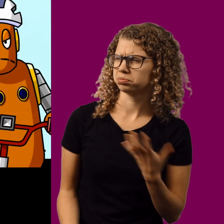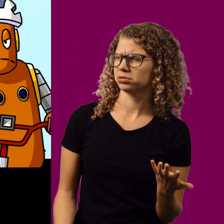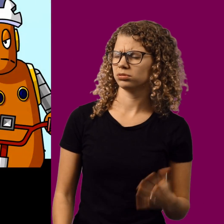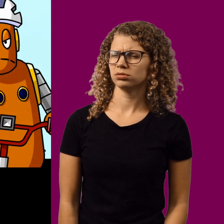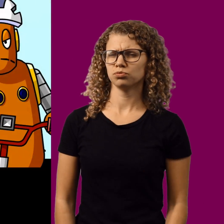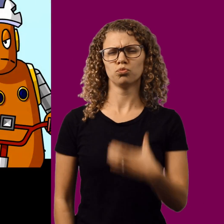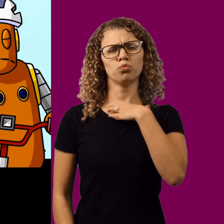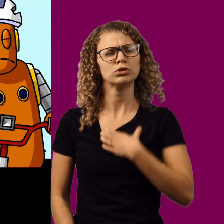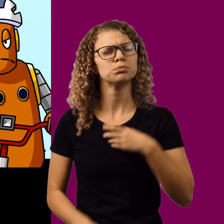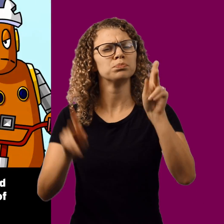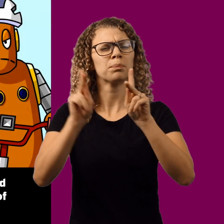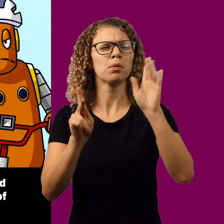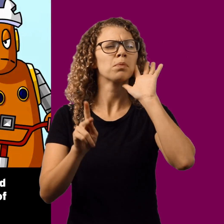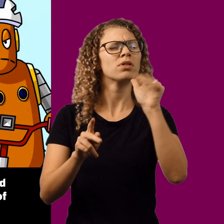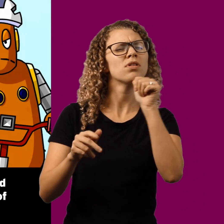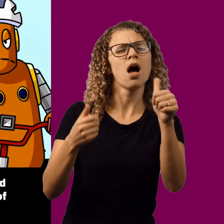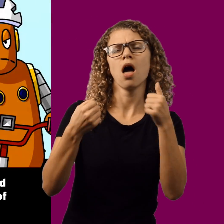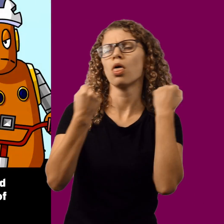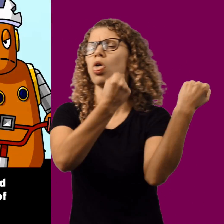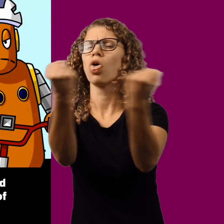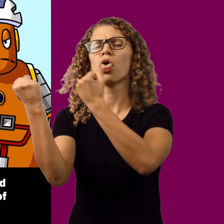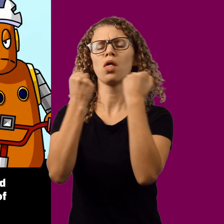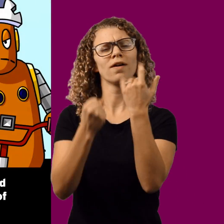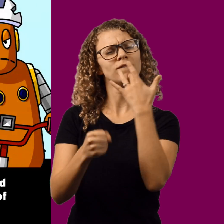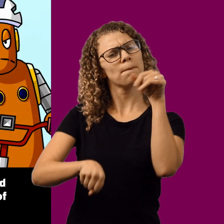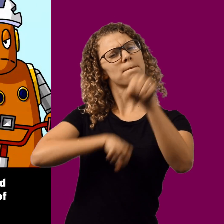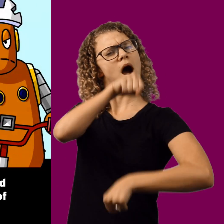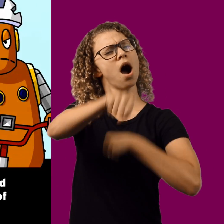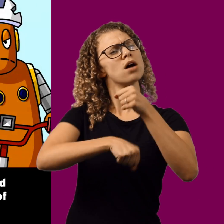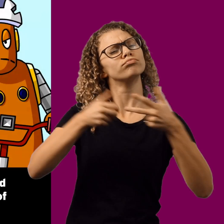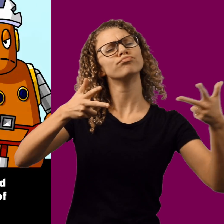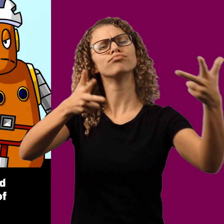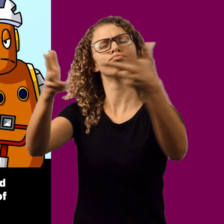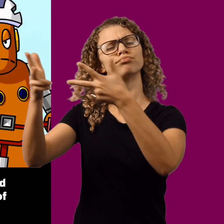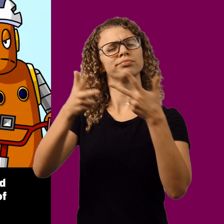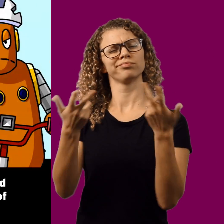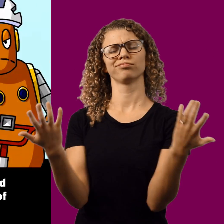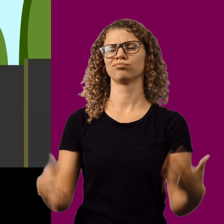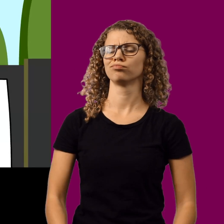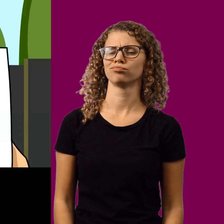Ugh, gross. I wish other people would ride their bikes instead of always using cars.